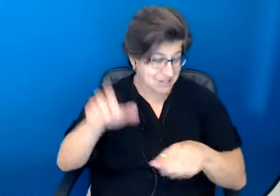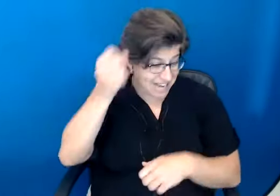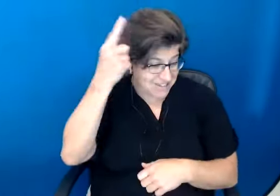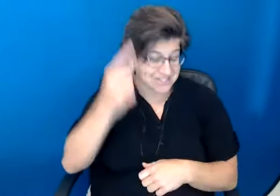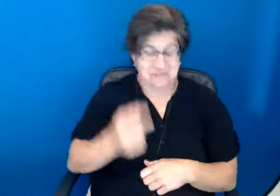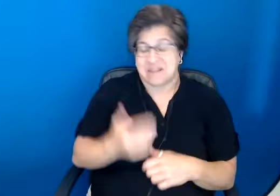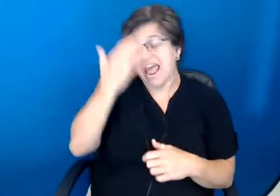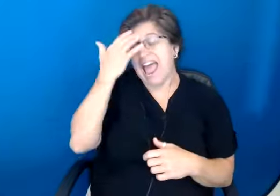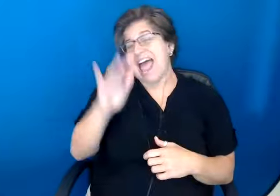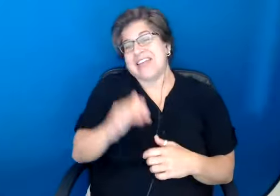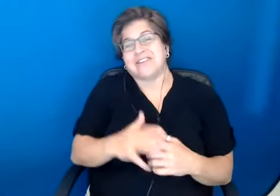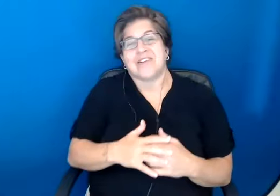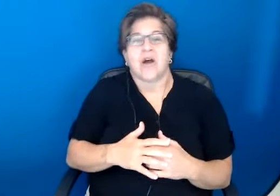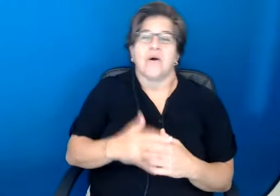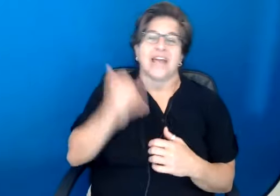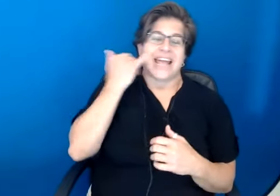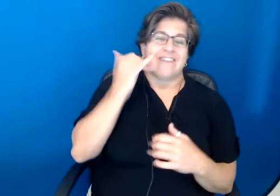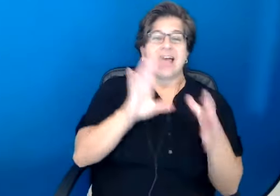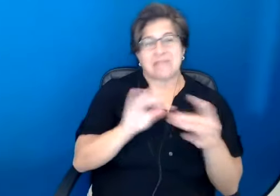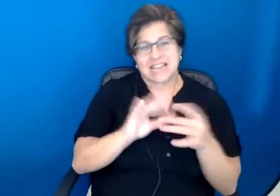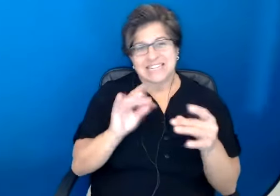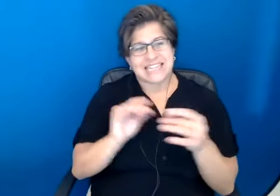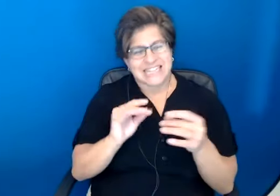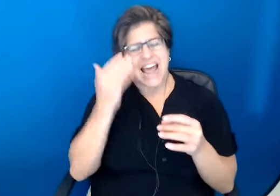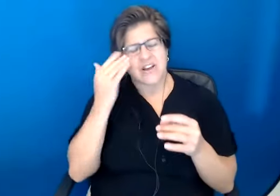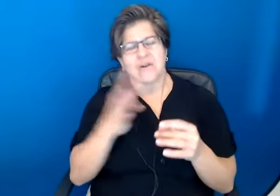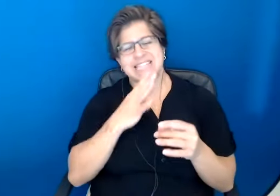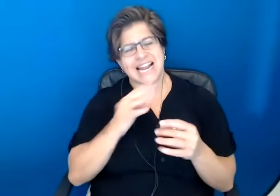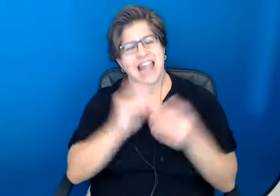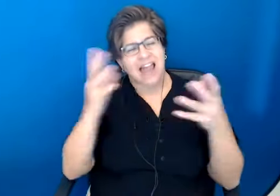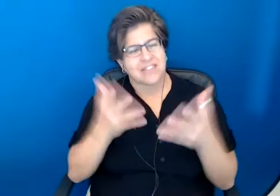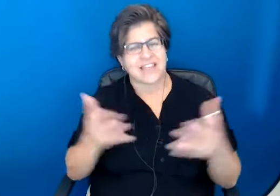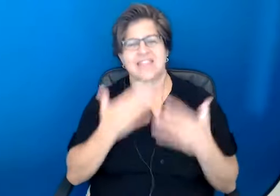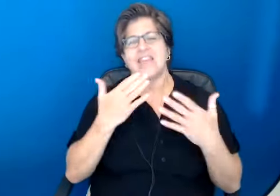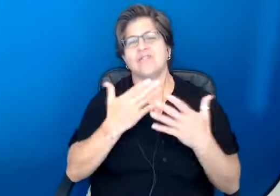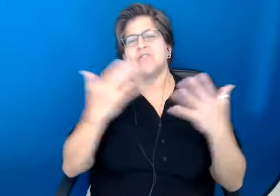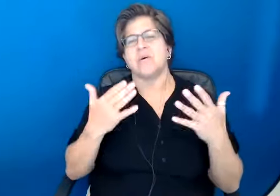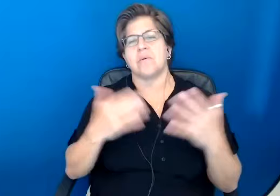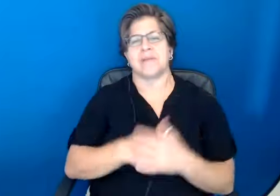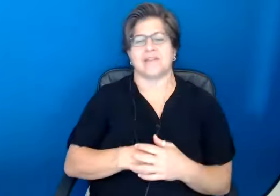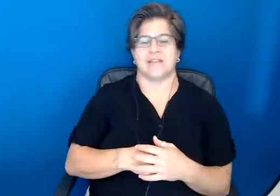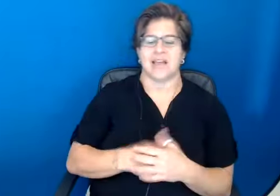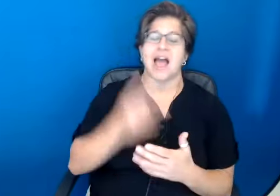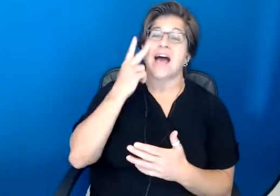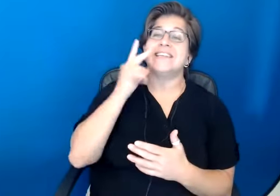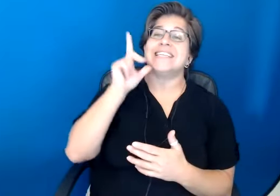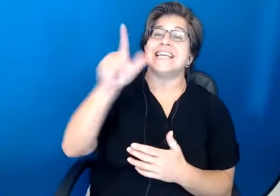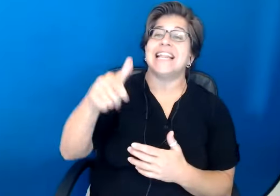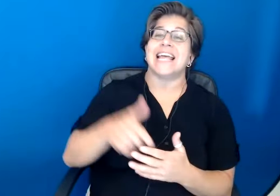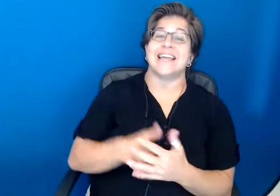gift. She gave me a gift at the first meeting she took me to, and I picked that gift up and I went with it. So I